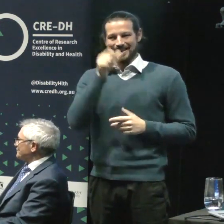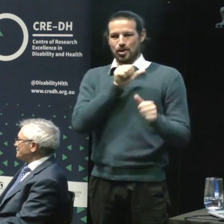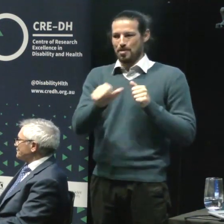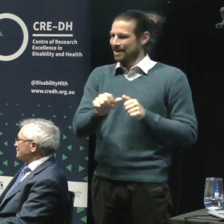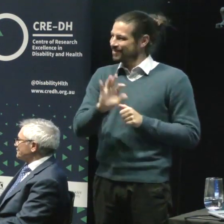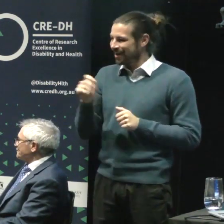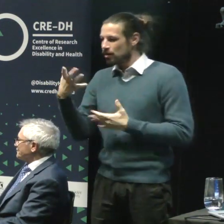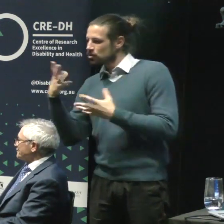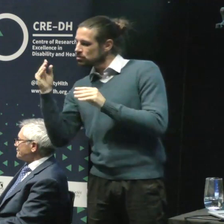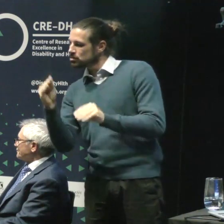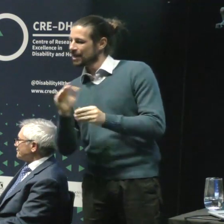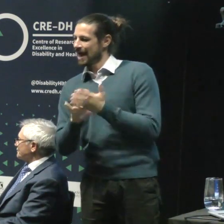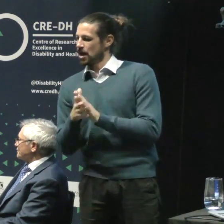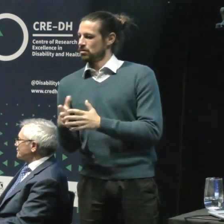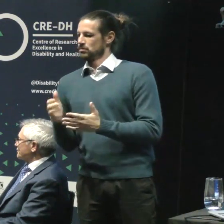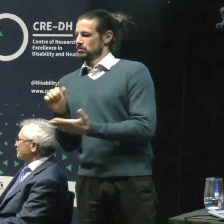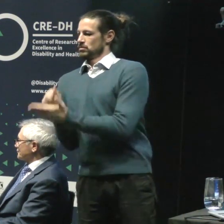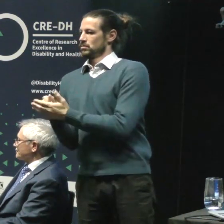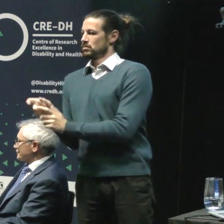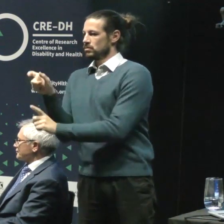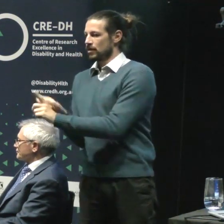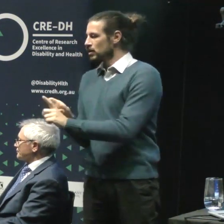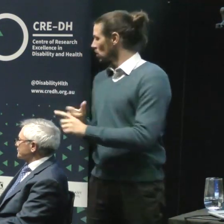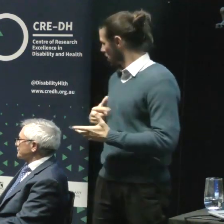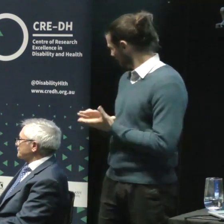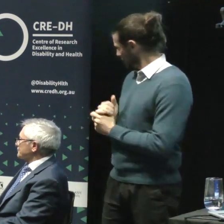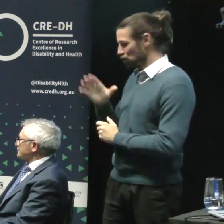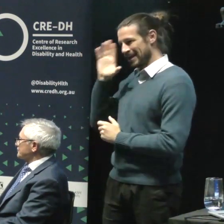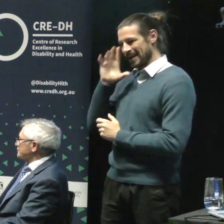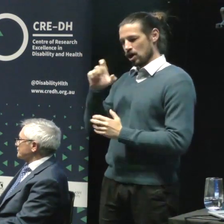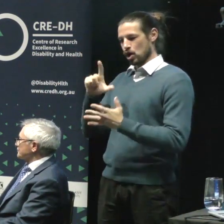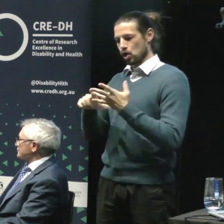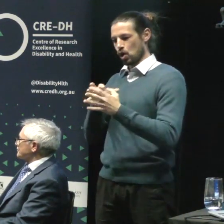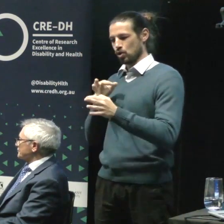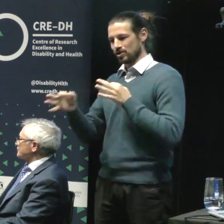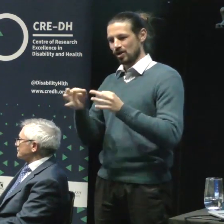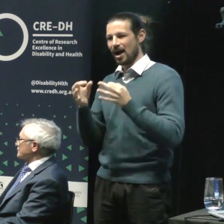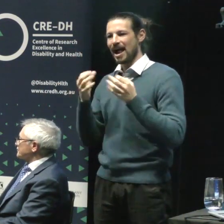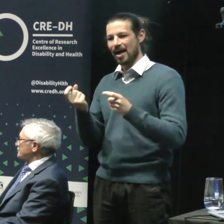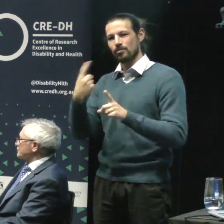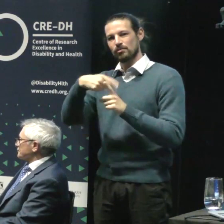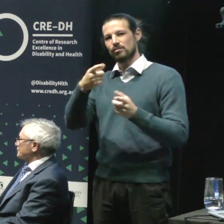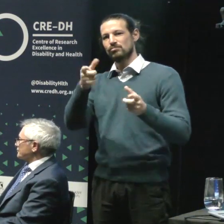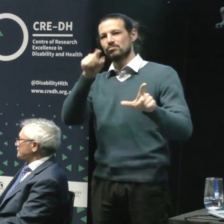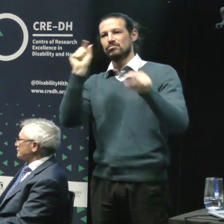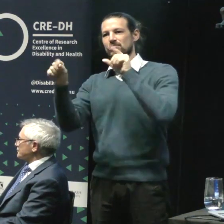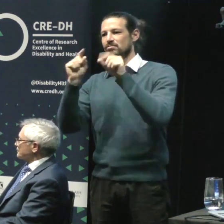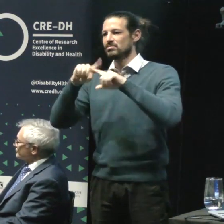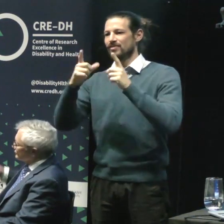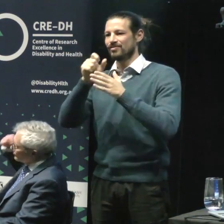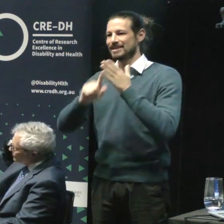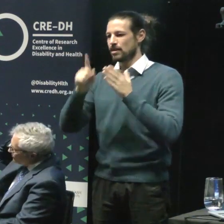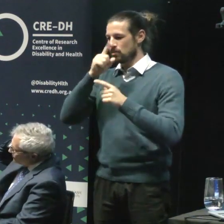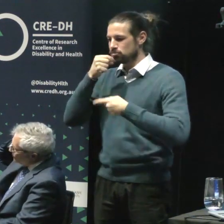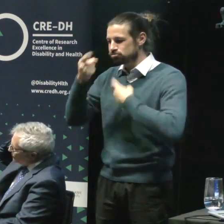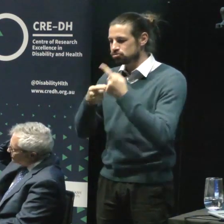very glad that you've got co-production in there, co-creation of the courses, and that you've got lots of disabled people coming to talk to your students. I think that's